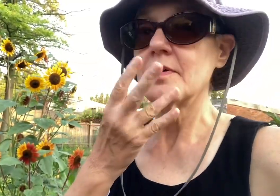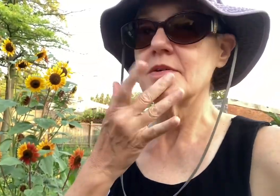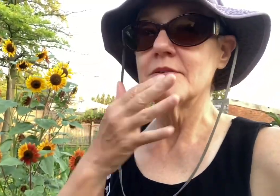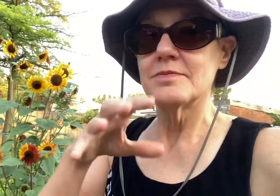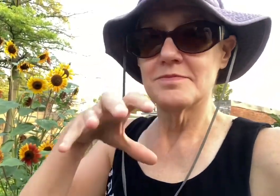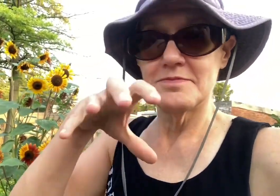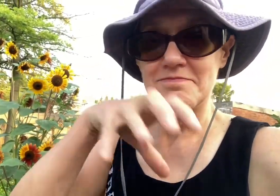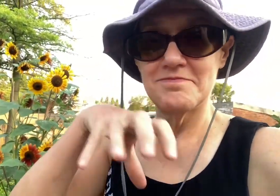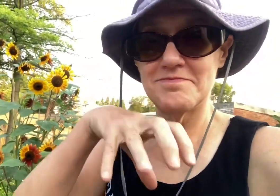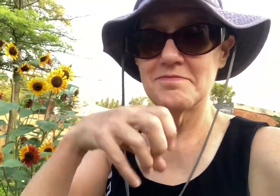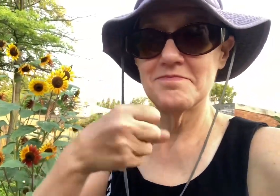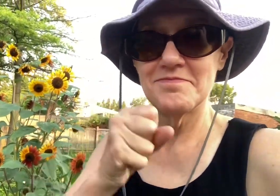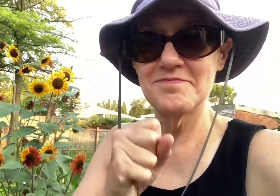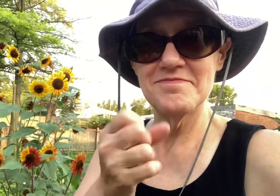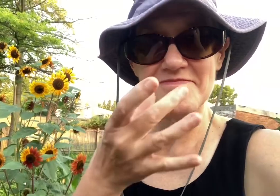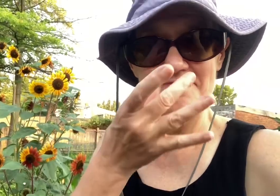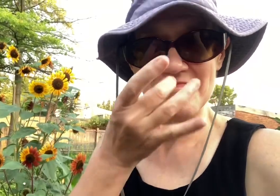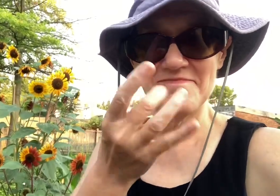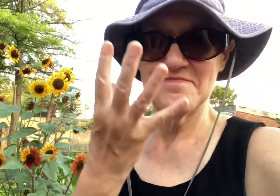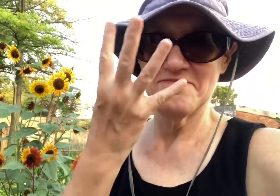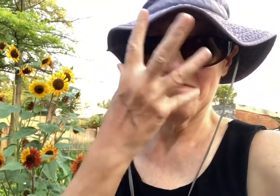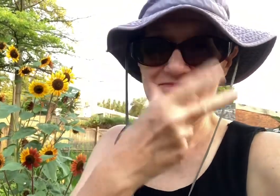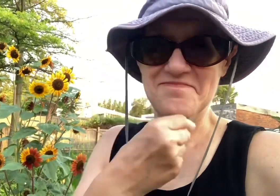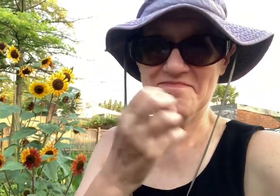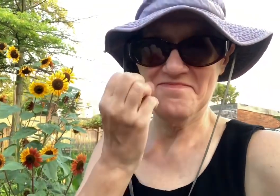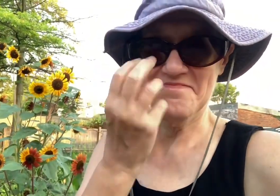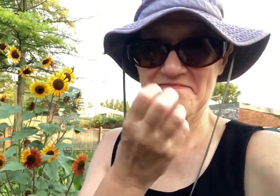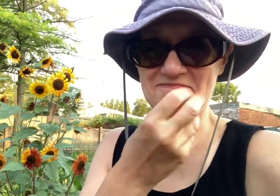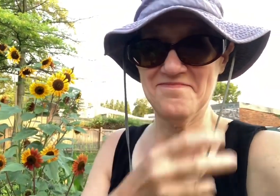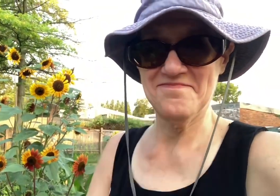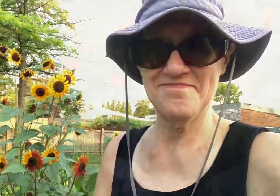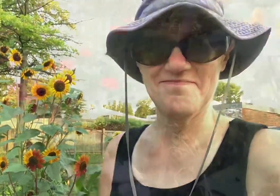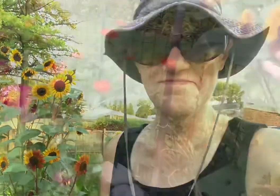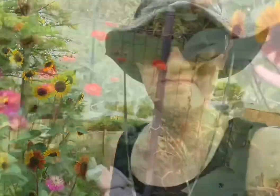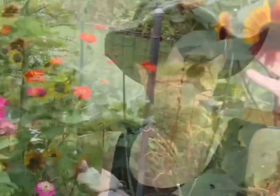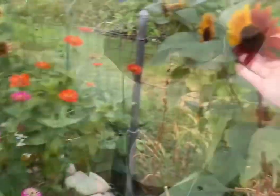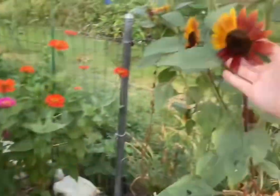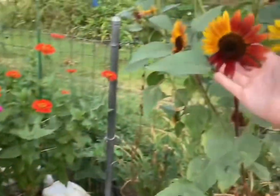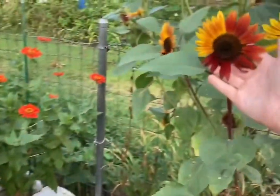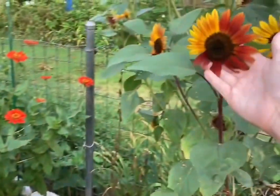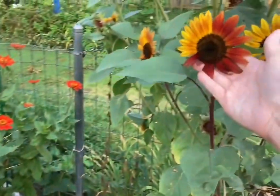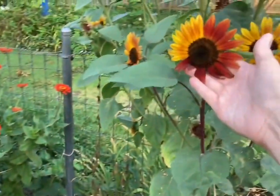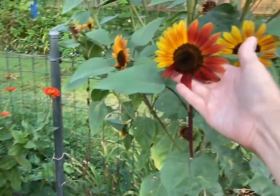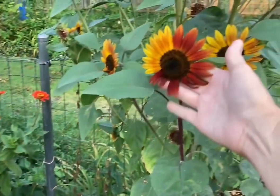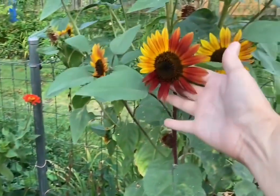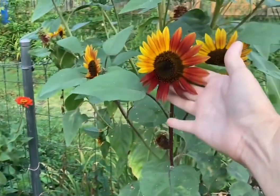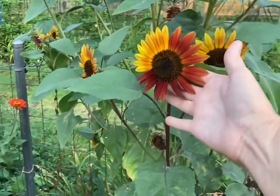And through the years, the colors have mixed and made some interesting, beautiful flowers.